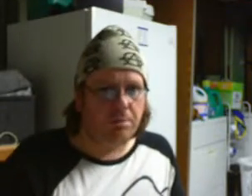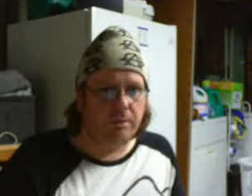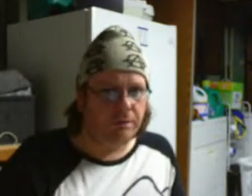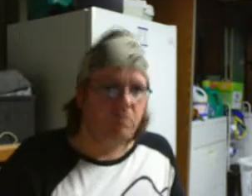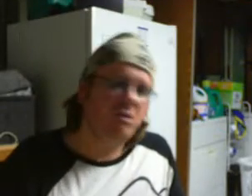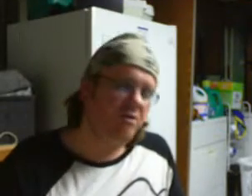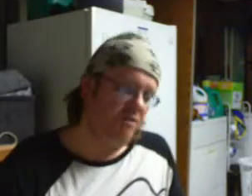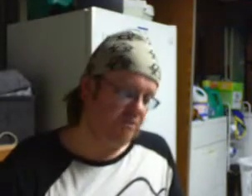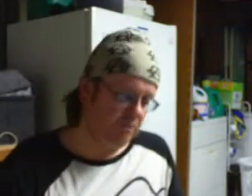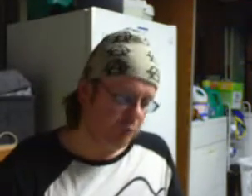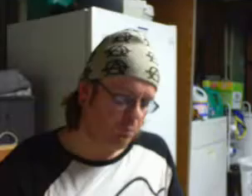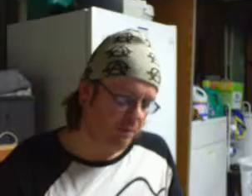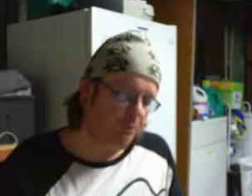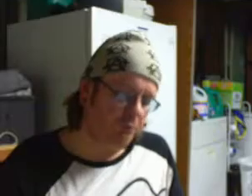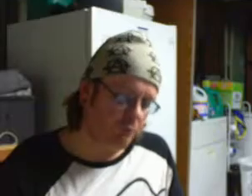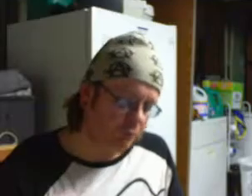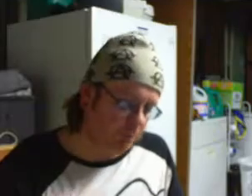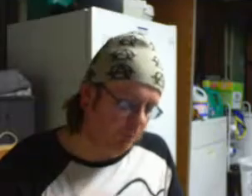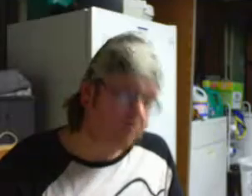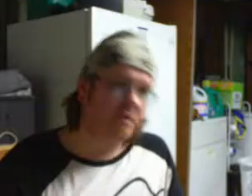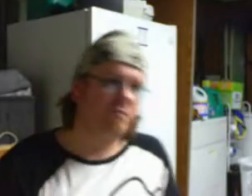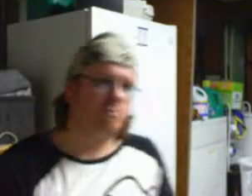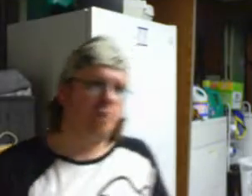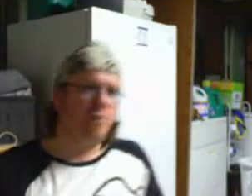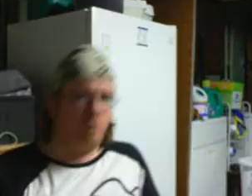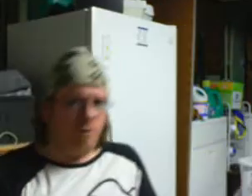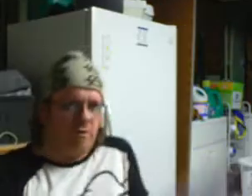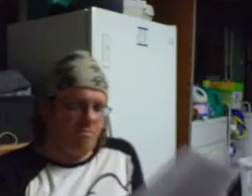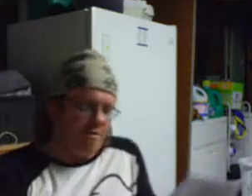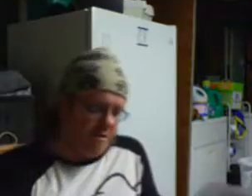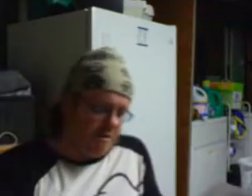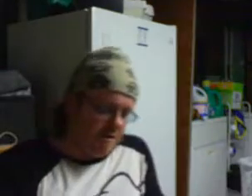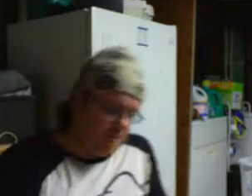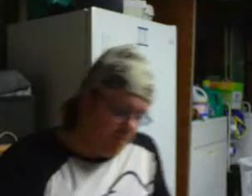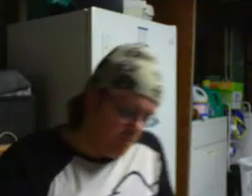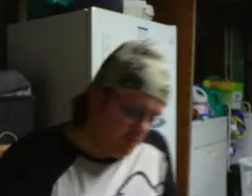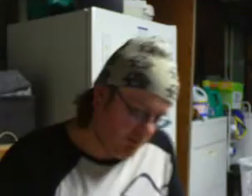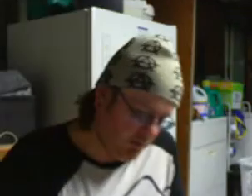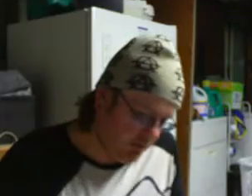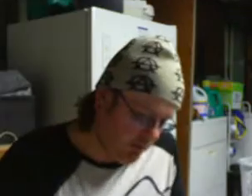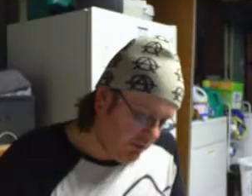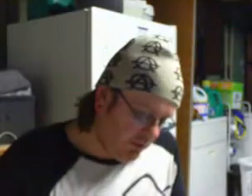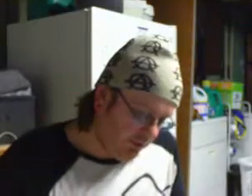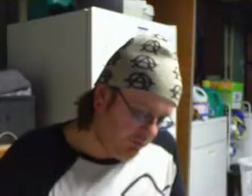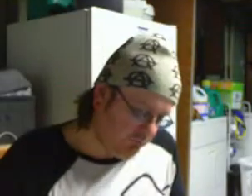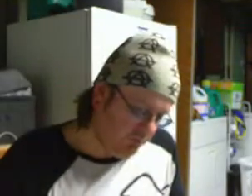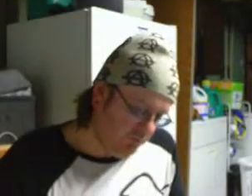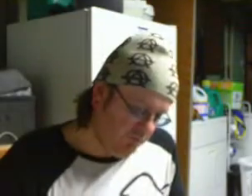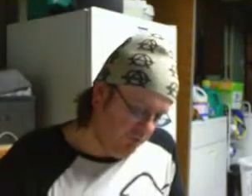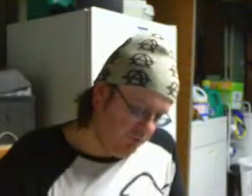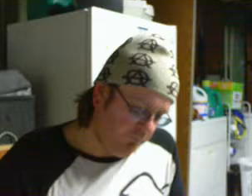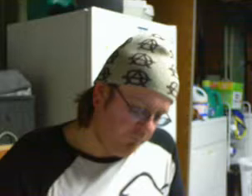political dissidents. These were people that were supporting his brother to be king. And so we're going to move on to 1